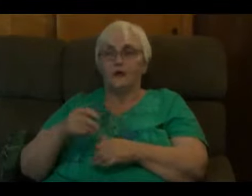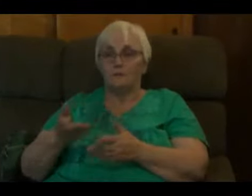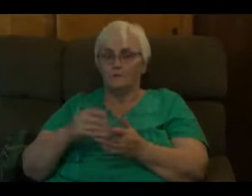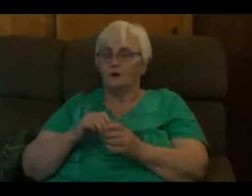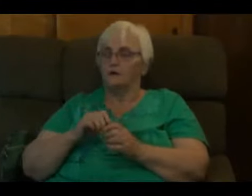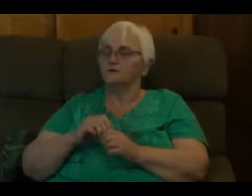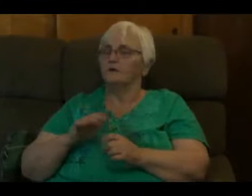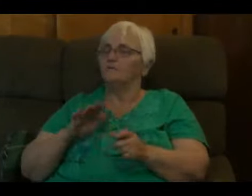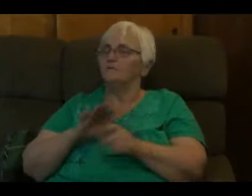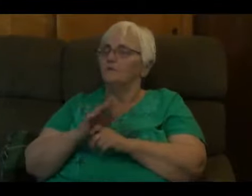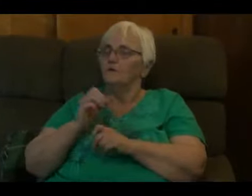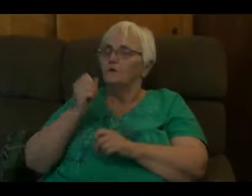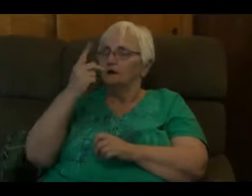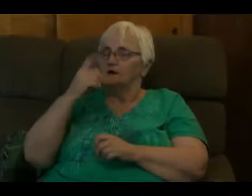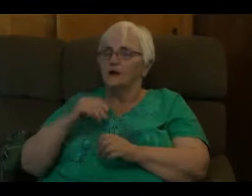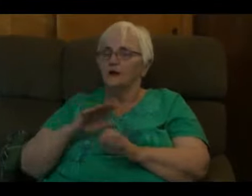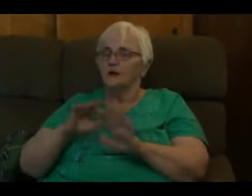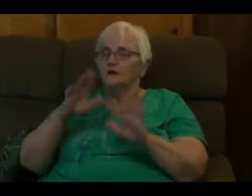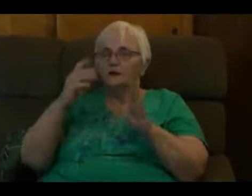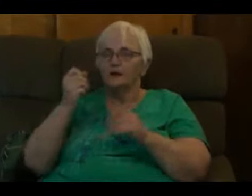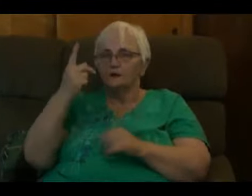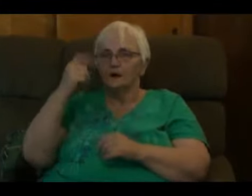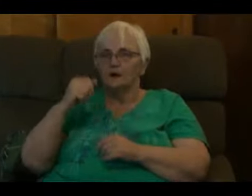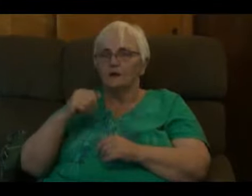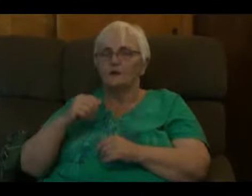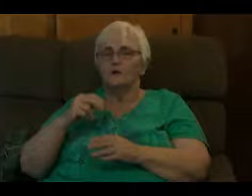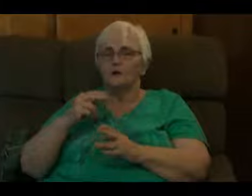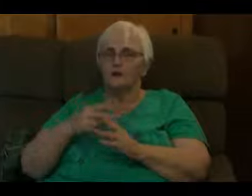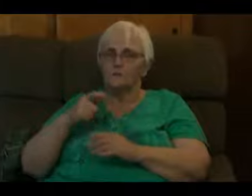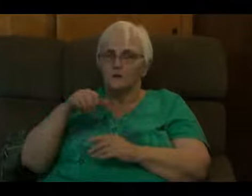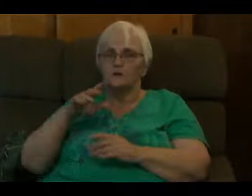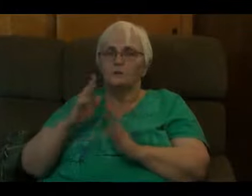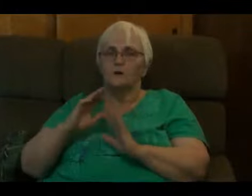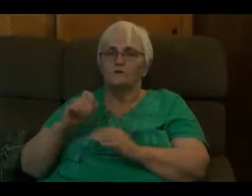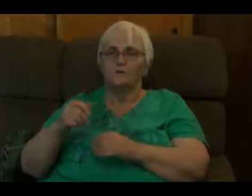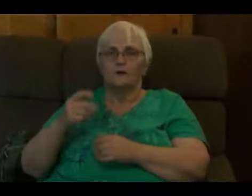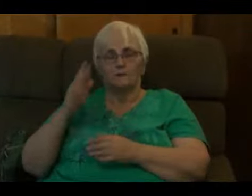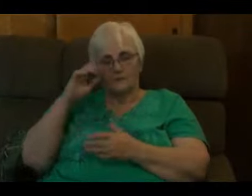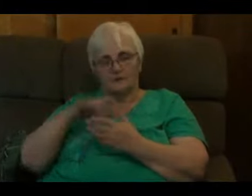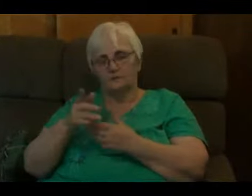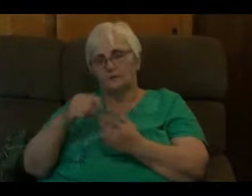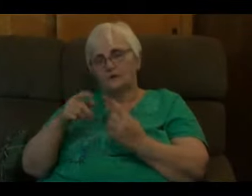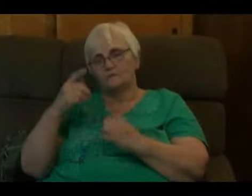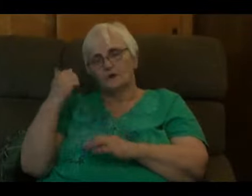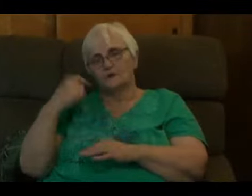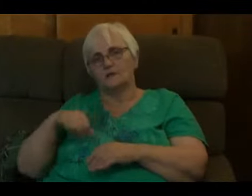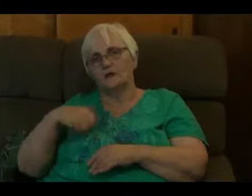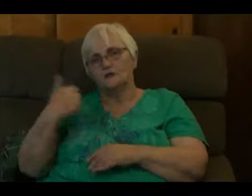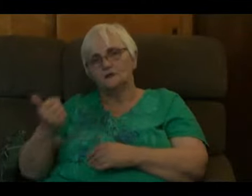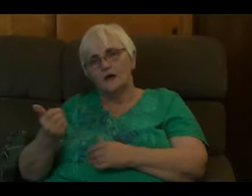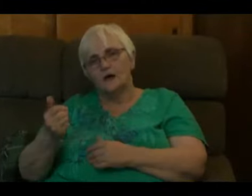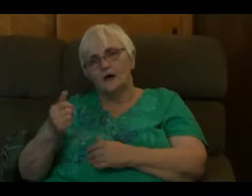clarity. That brings a clarity. Her name's Patricia. Pray for her. I believe she'll be back. Because there's other forces trying to work their way